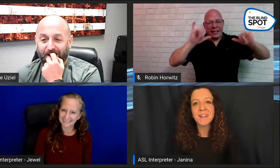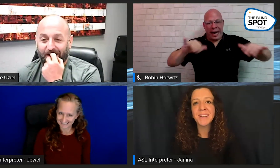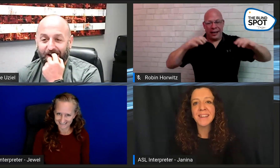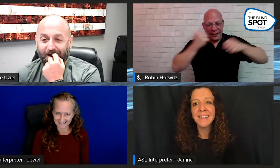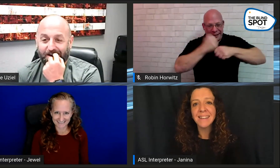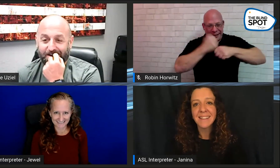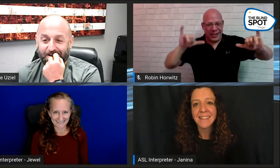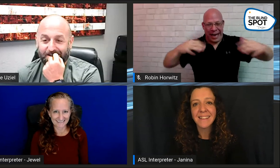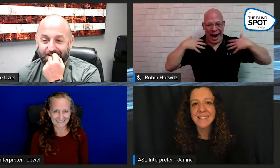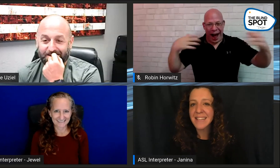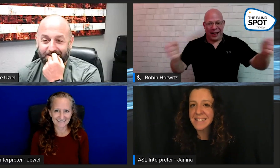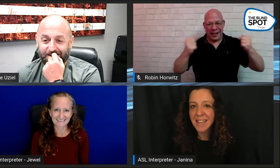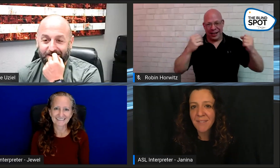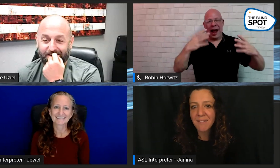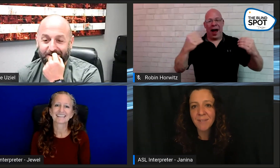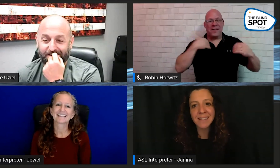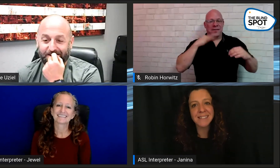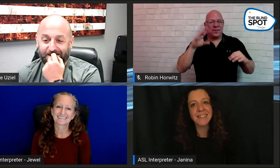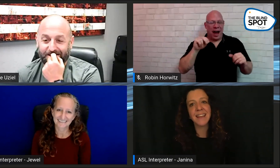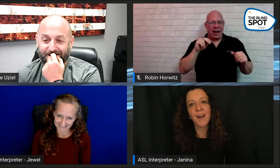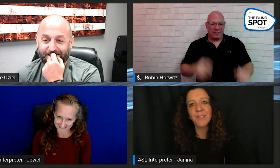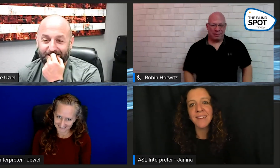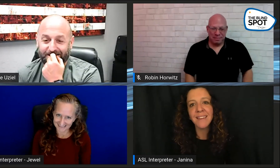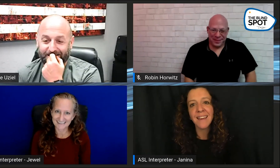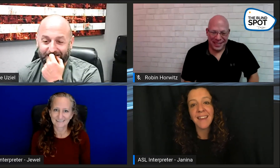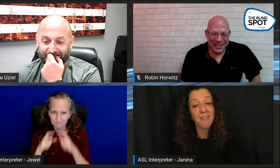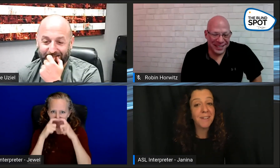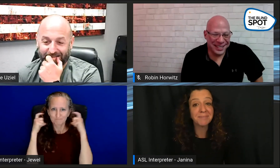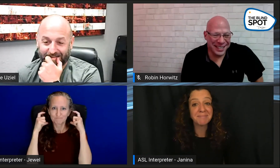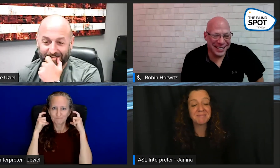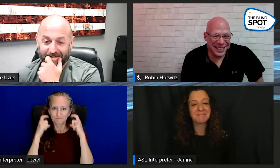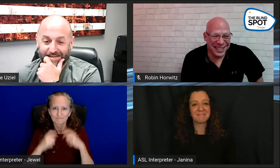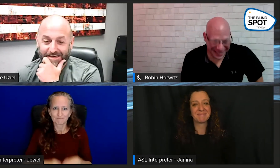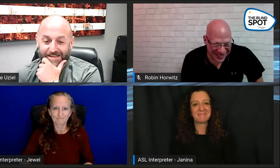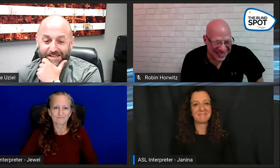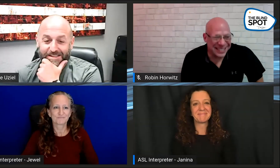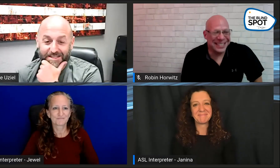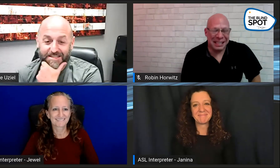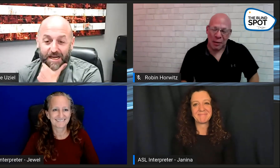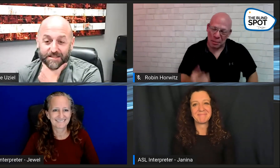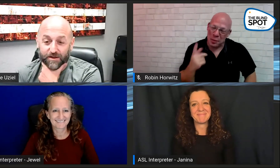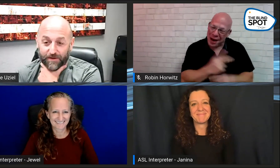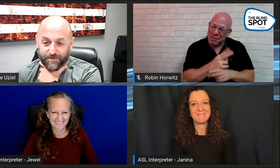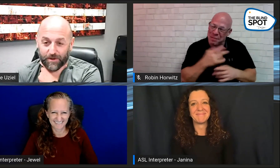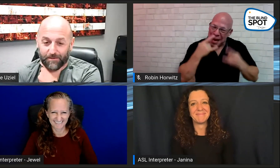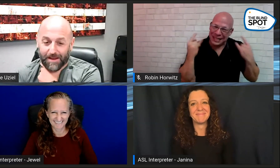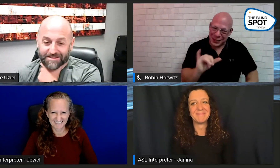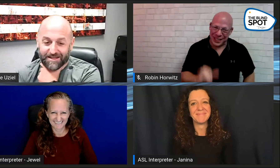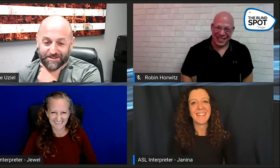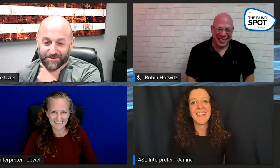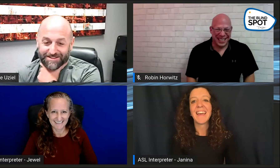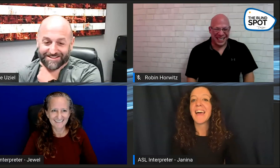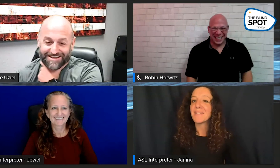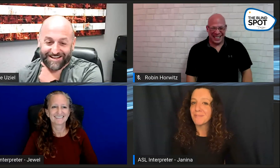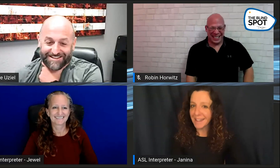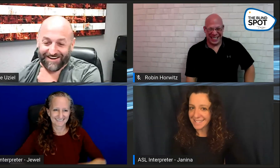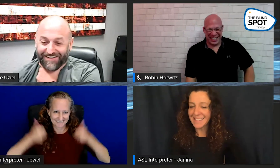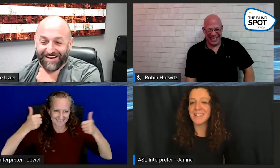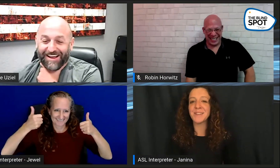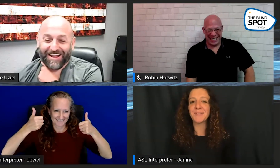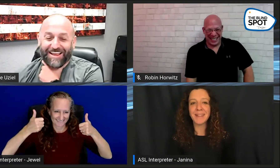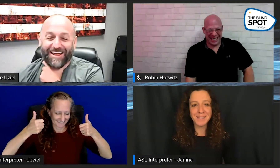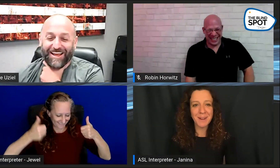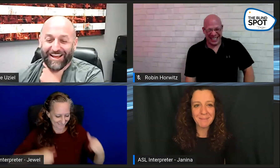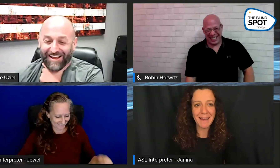Nope, we're good. Stay safe, everyone. Stay healthy and have fun. Thanks, guys. Don't forget to wear your mask, like Jewel just said.